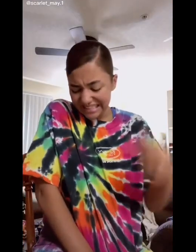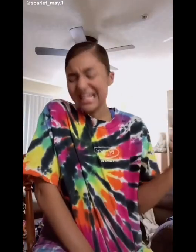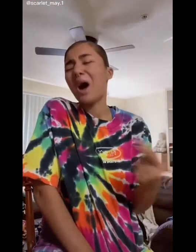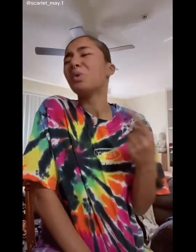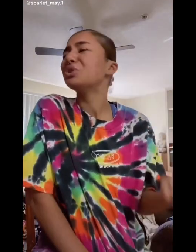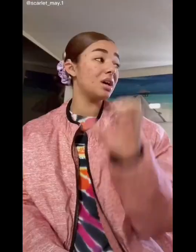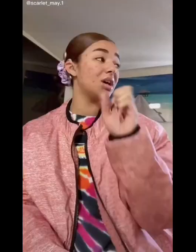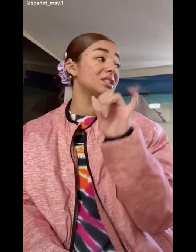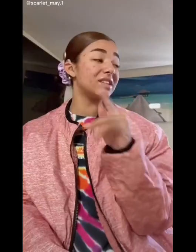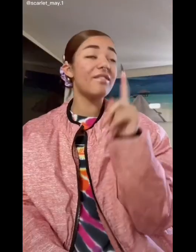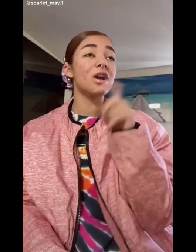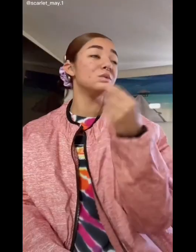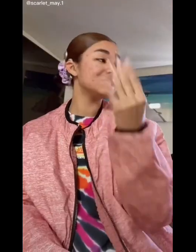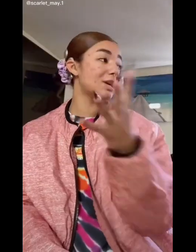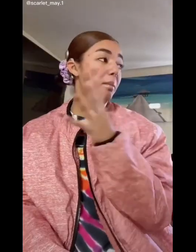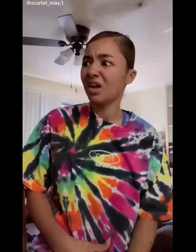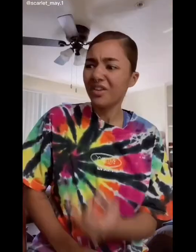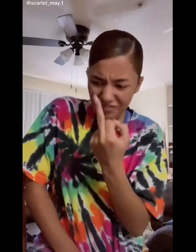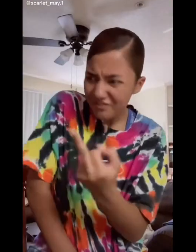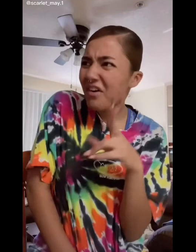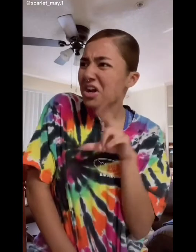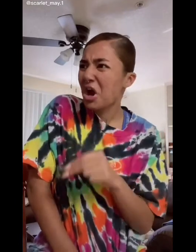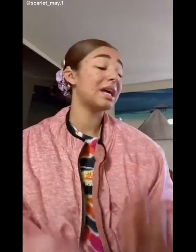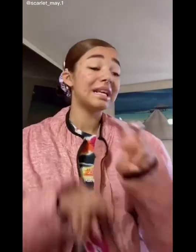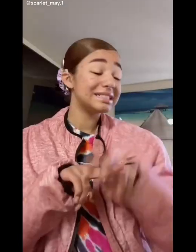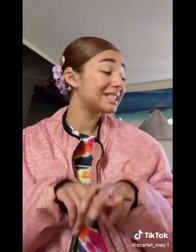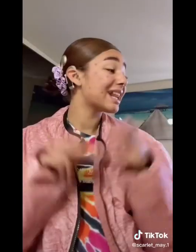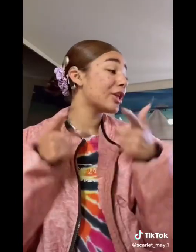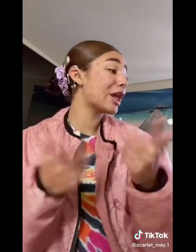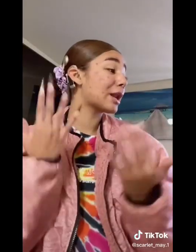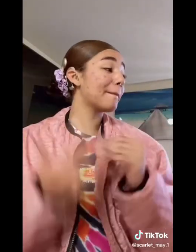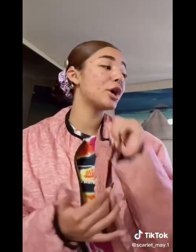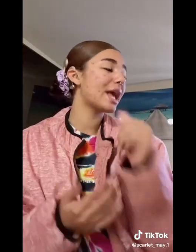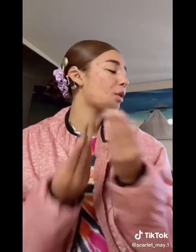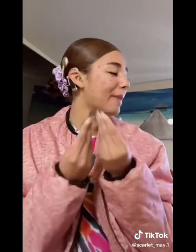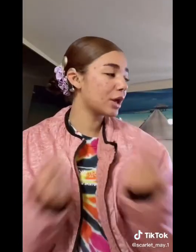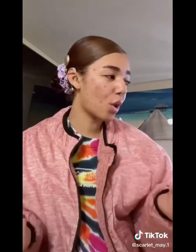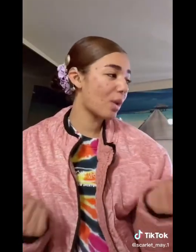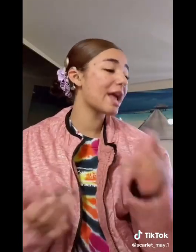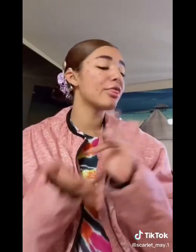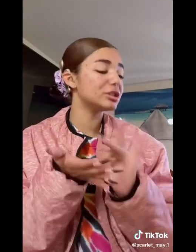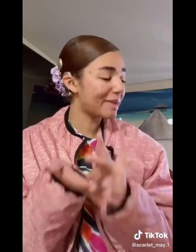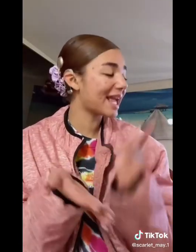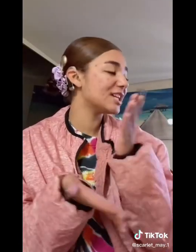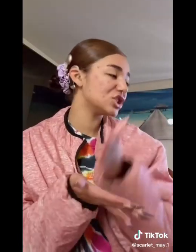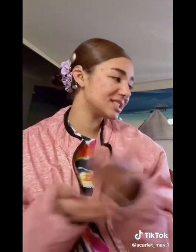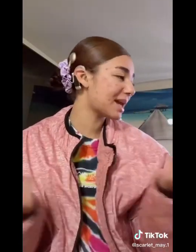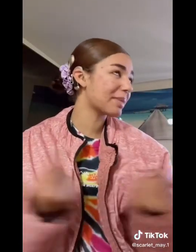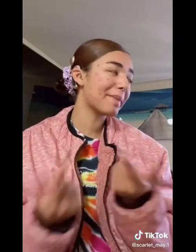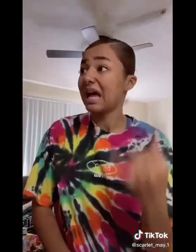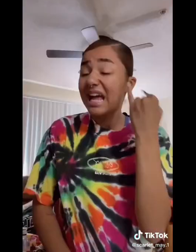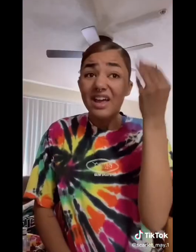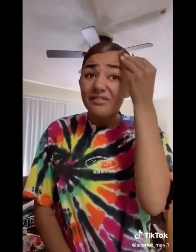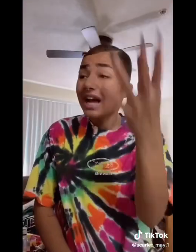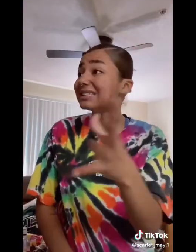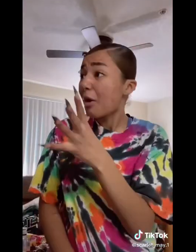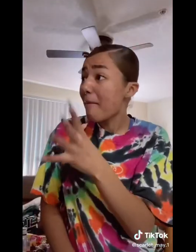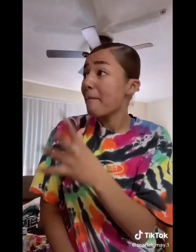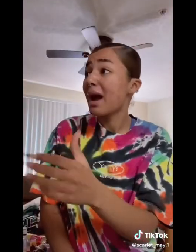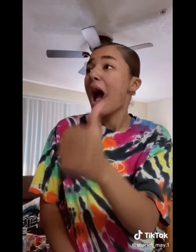Ouch. Saval, you need to tell Mama. Fuck no. Sitting here letting it burn ain't gonna make it go away. There's medication to stop the pain. If I tell Mama, I won't see